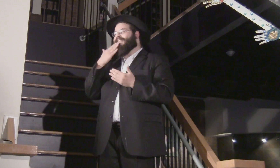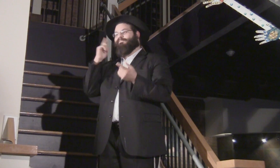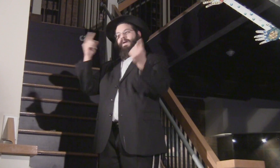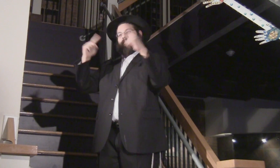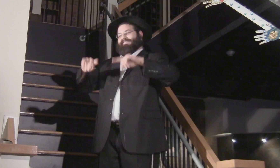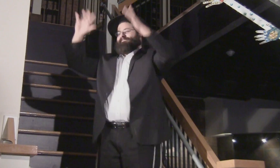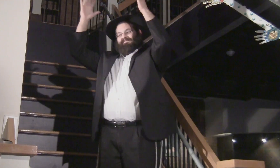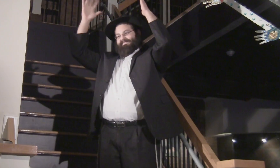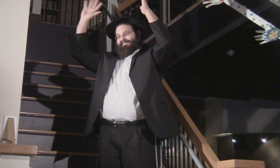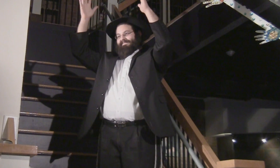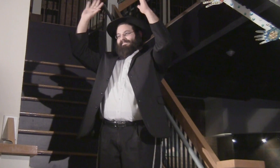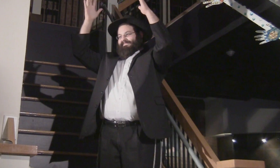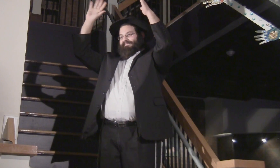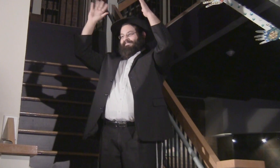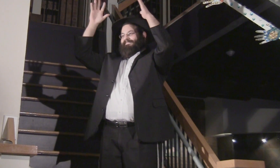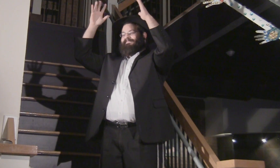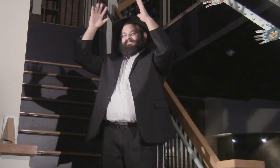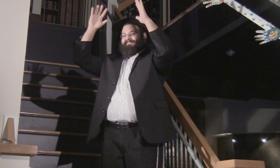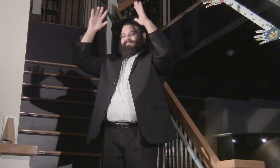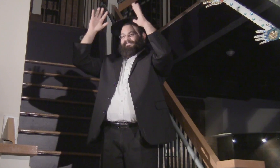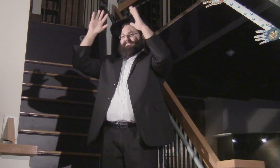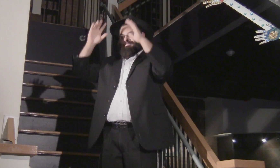very special. So thank you all for coming.